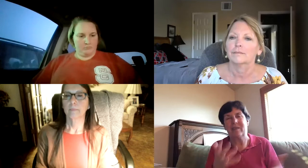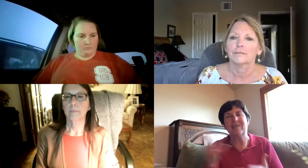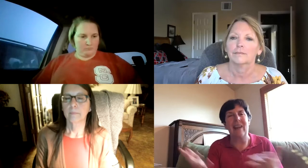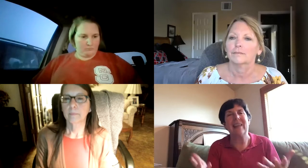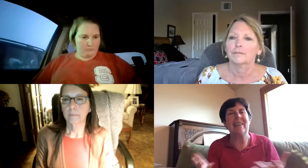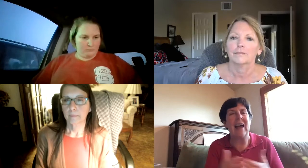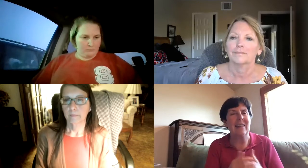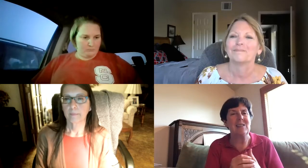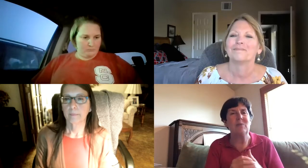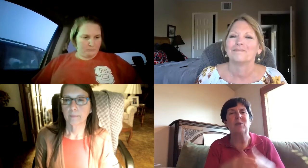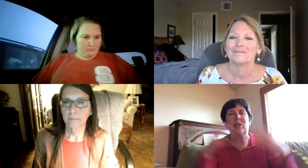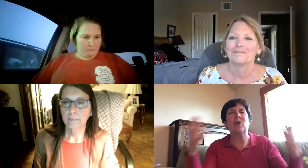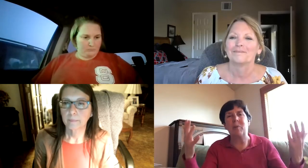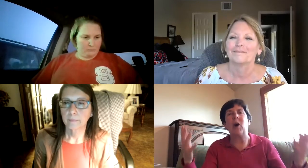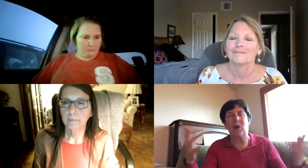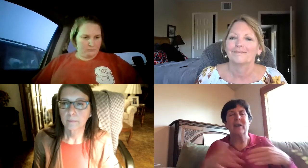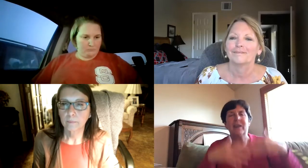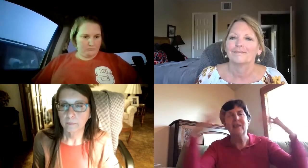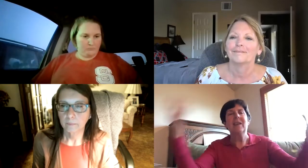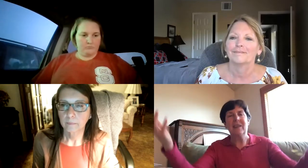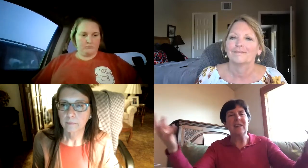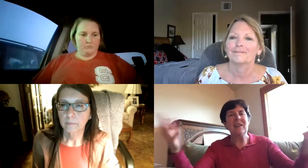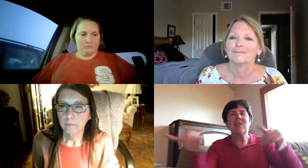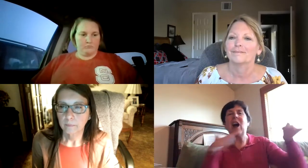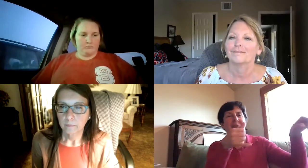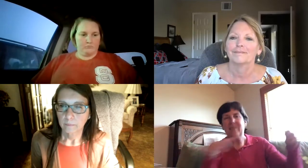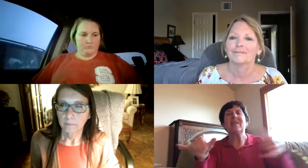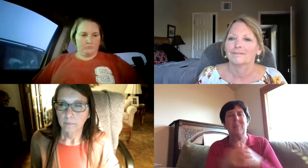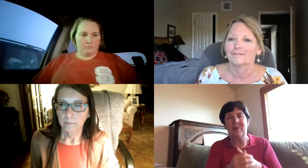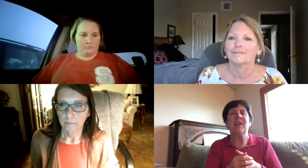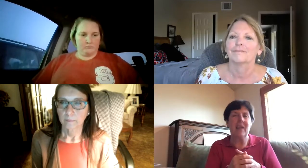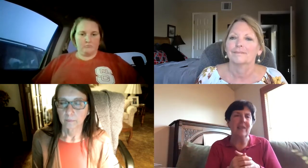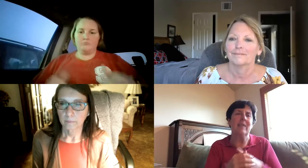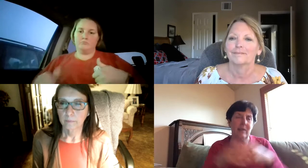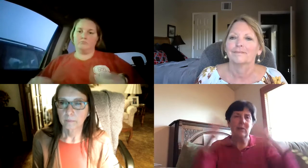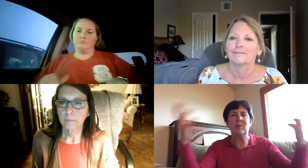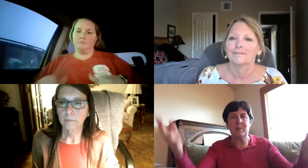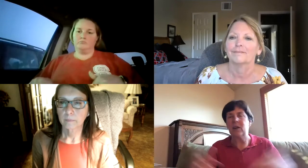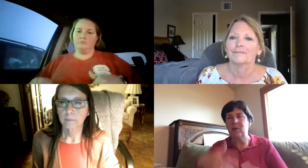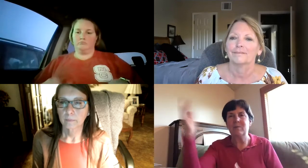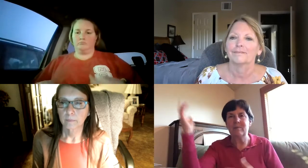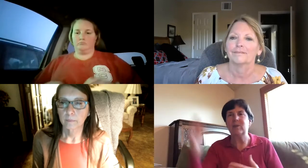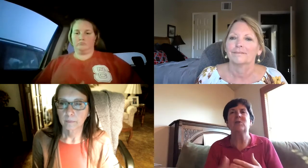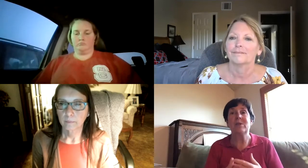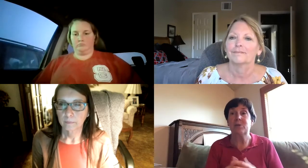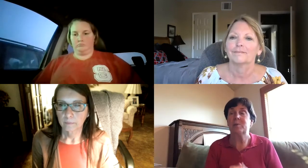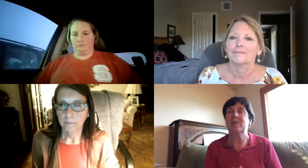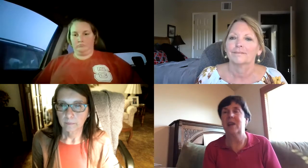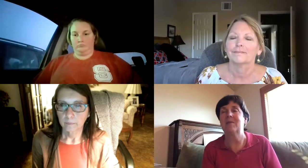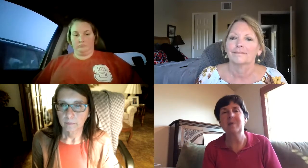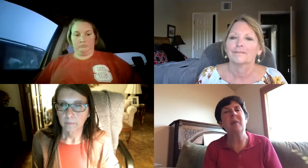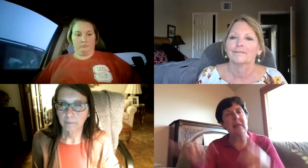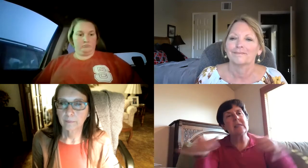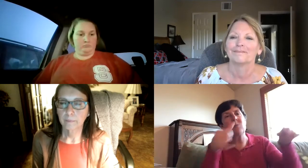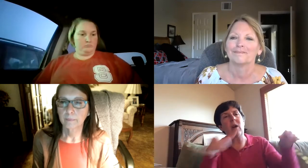work like that. Because if you're going to go party, it's not this type of thing. It's either, you know, just doing stupid